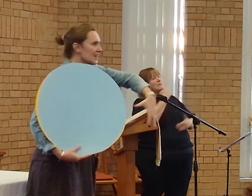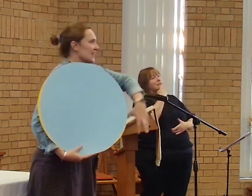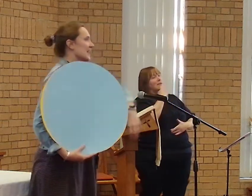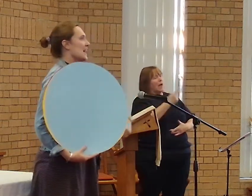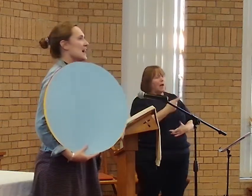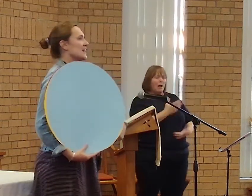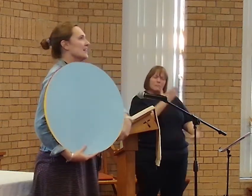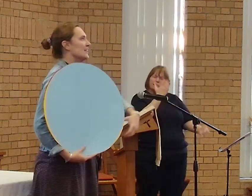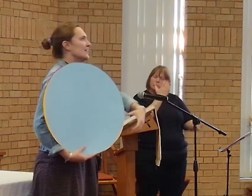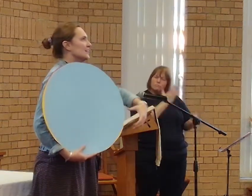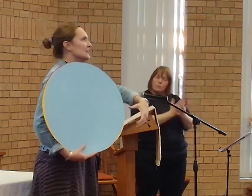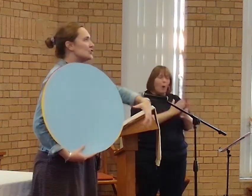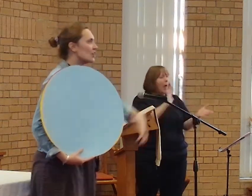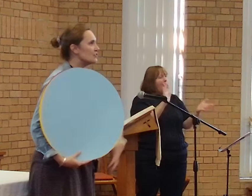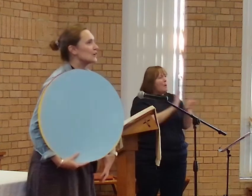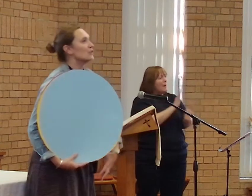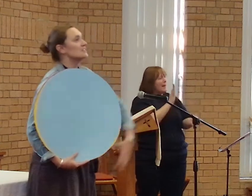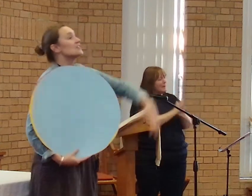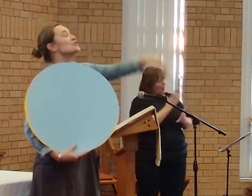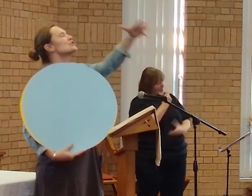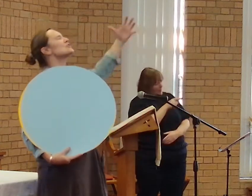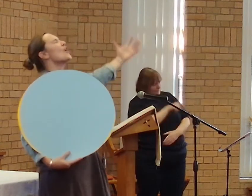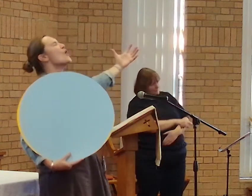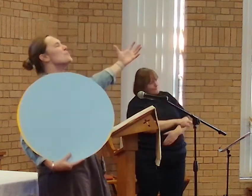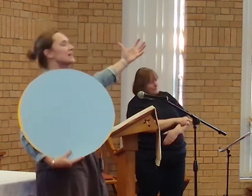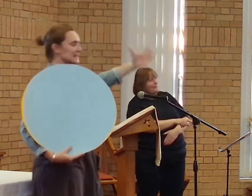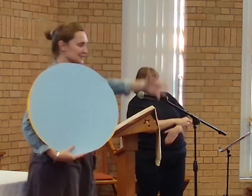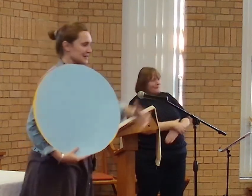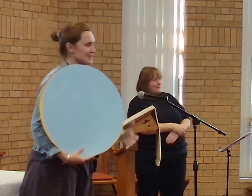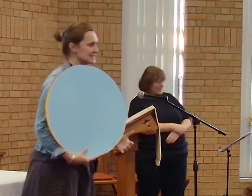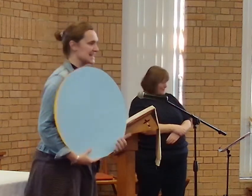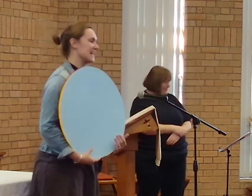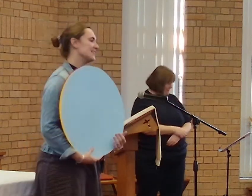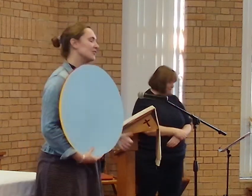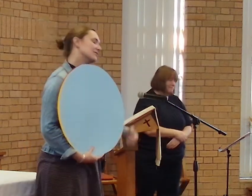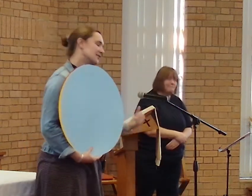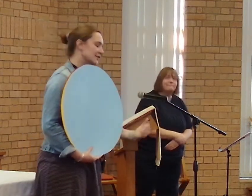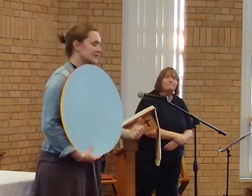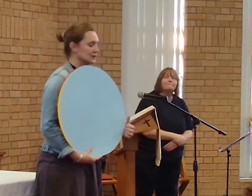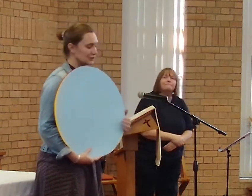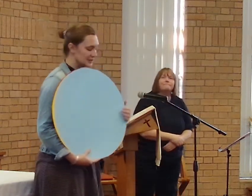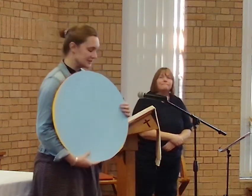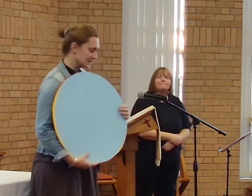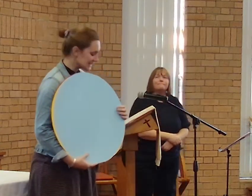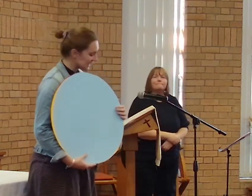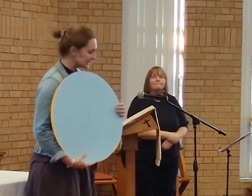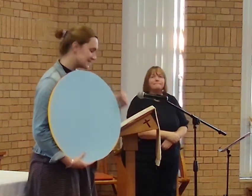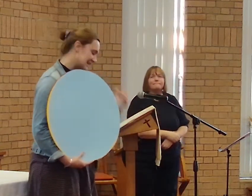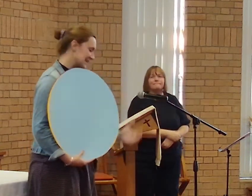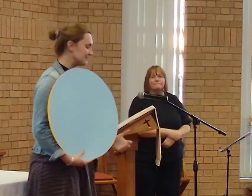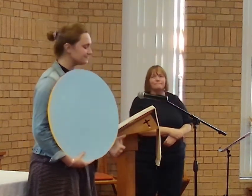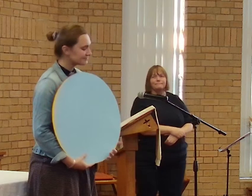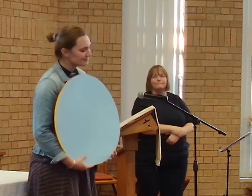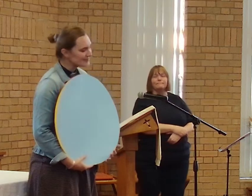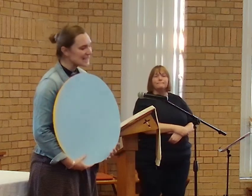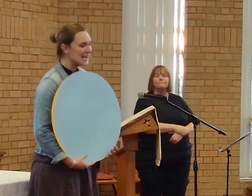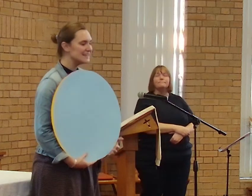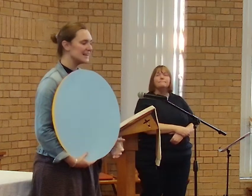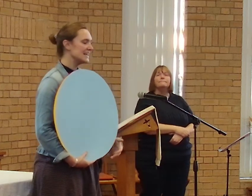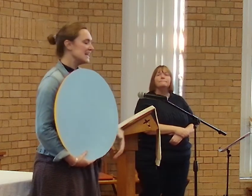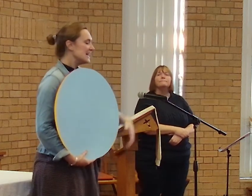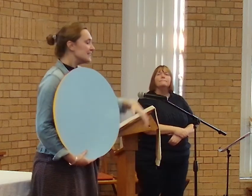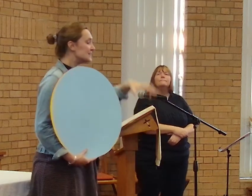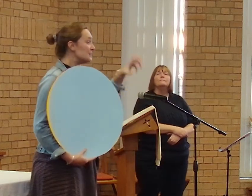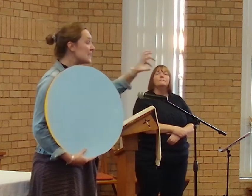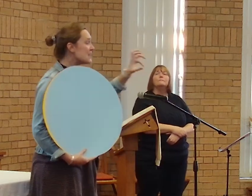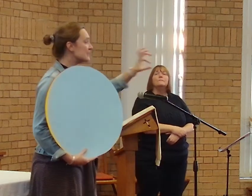just show that God is so pleased with him, isn't it? Not the Lord using slang, sadly.